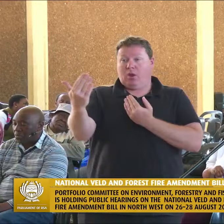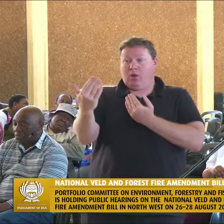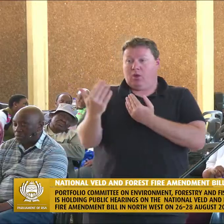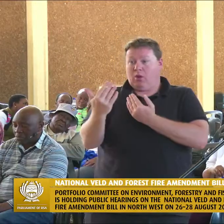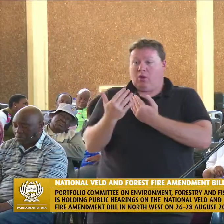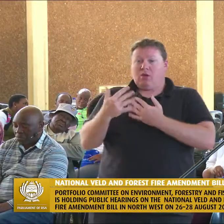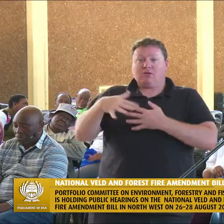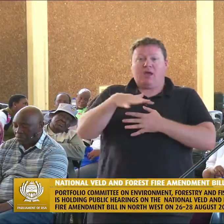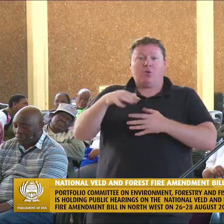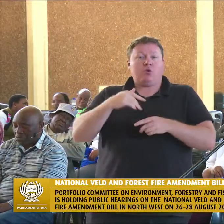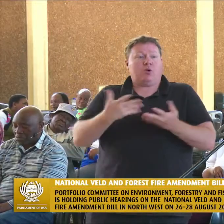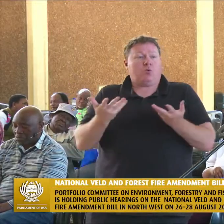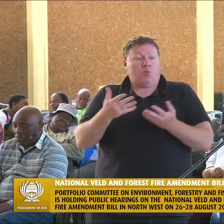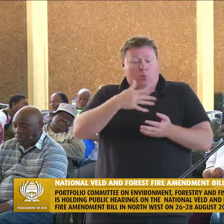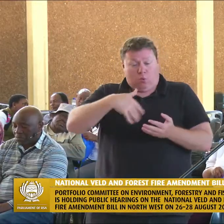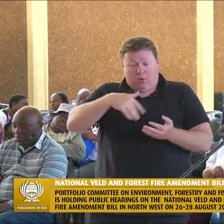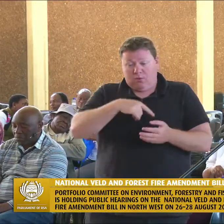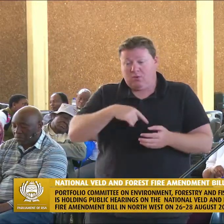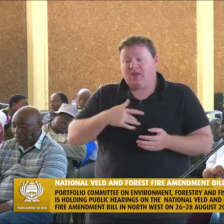on